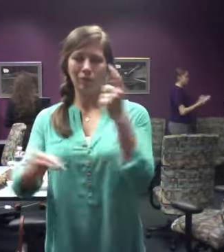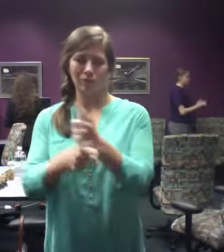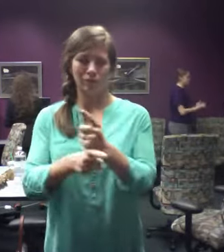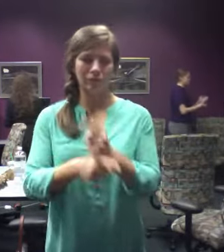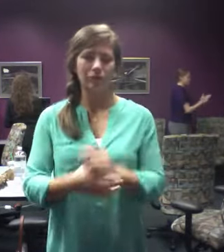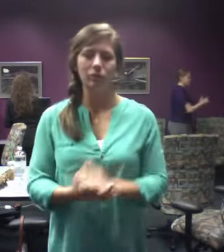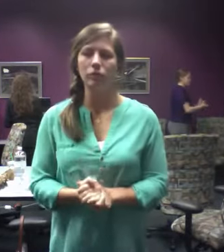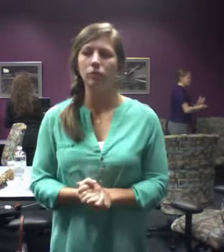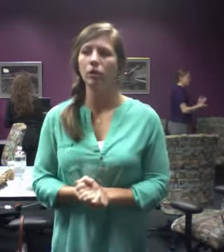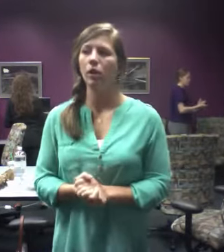loyalists.